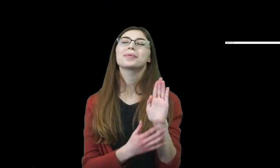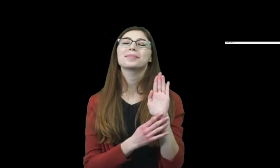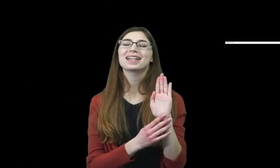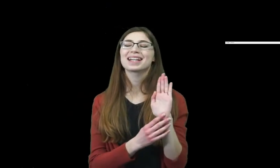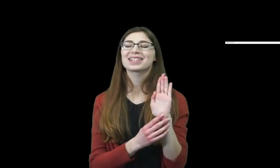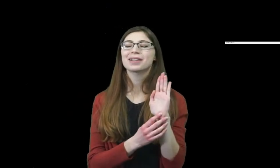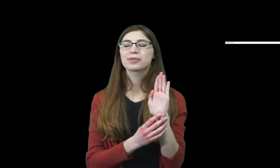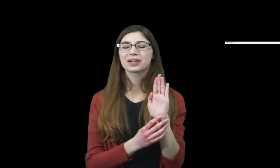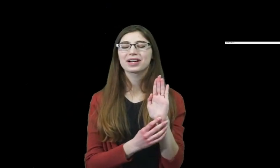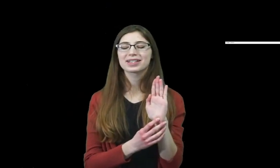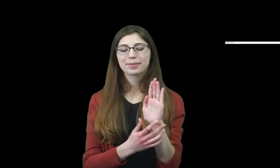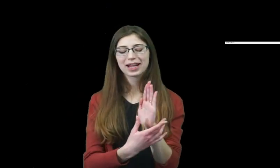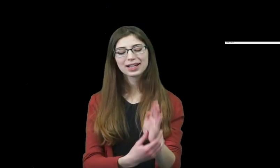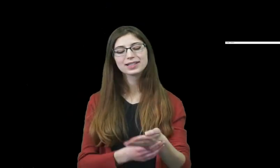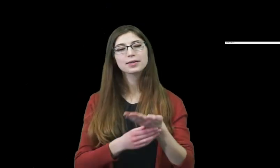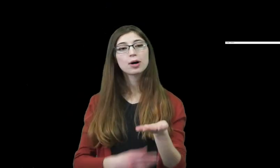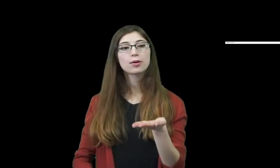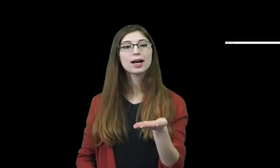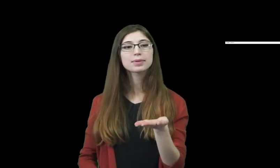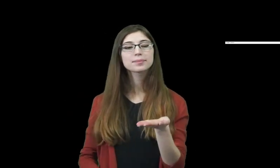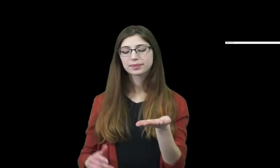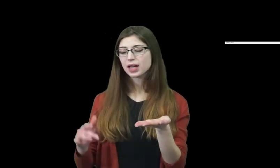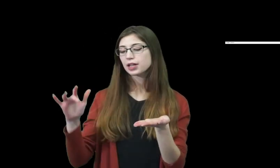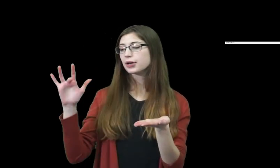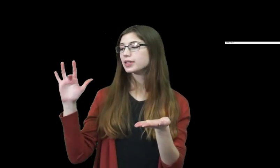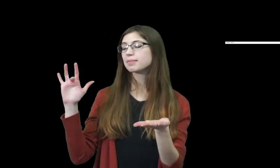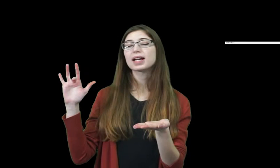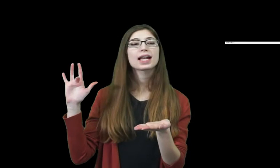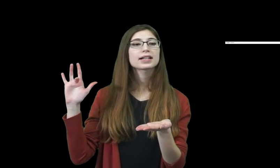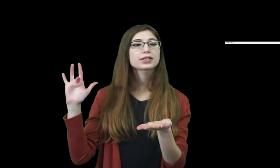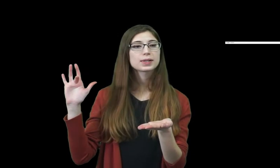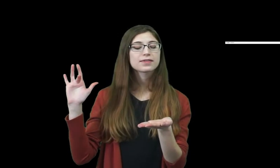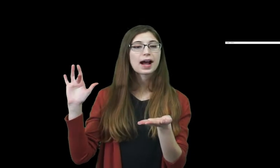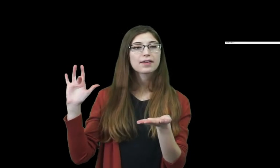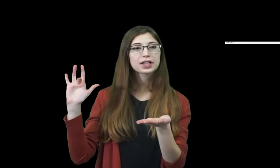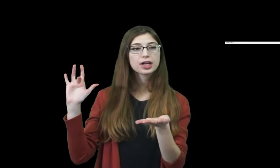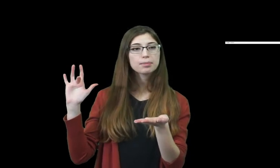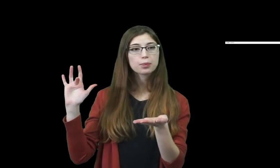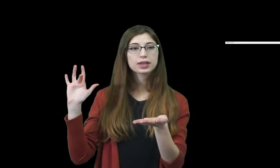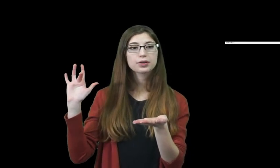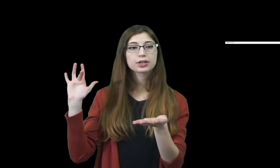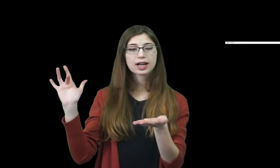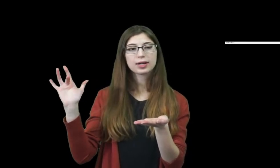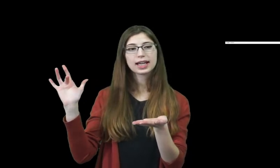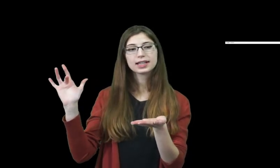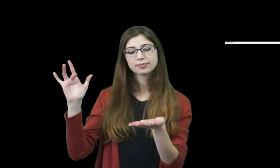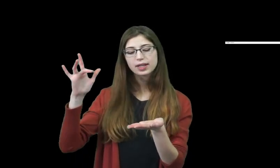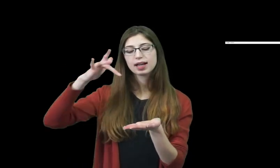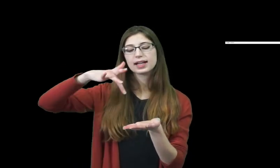B hand shape with your non-dominant hand, palm up. You're going to make a 25 hand shape with your dominant hand. And this